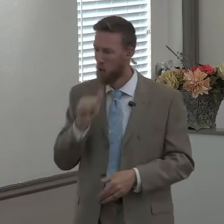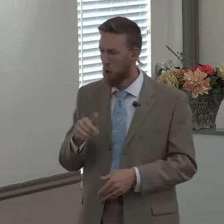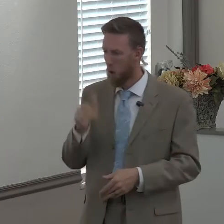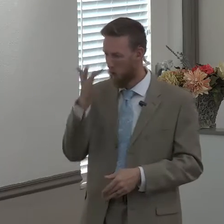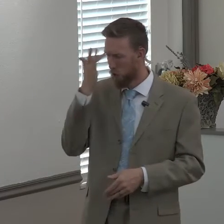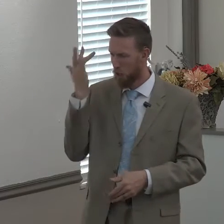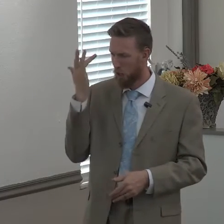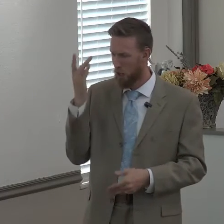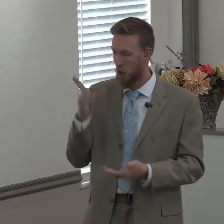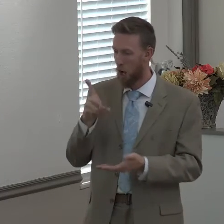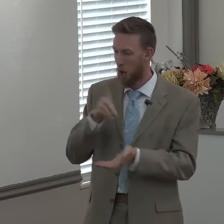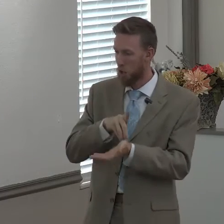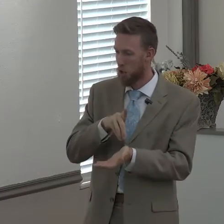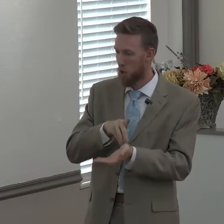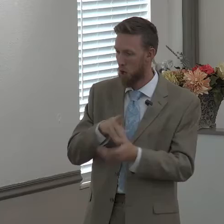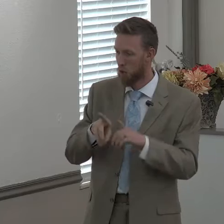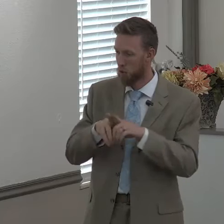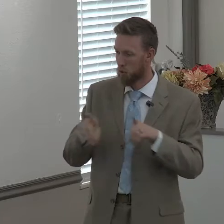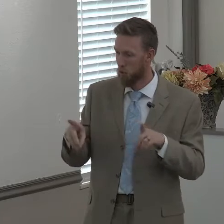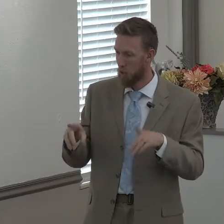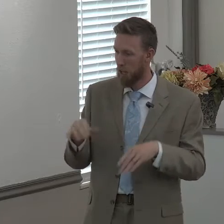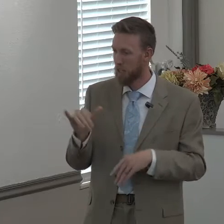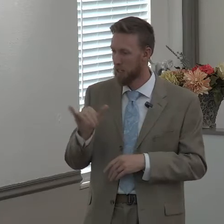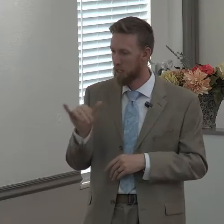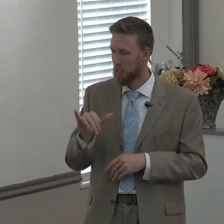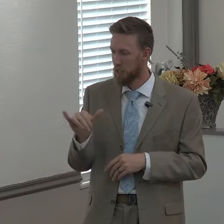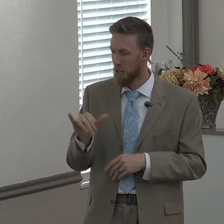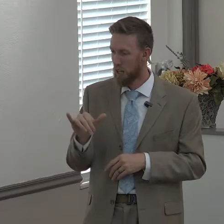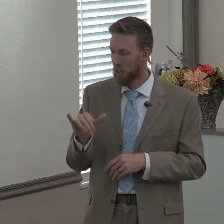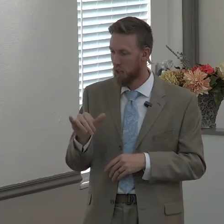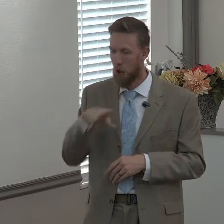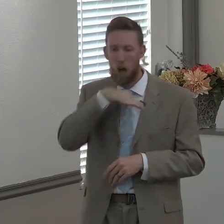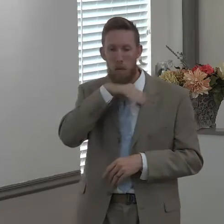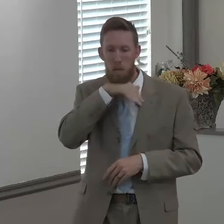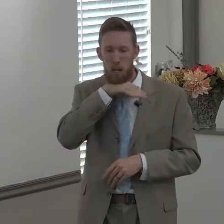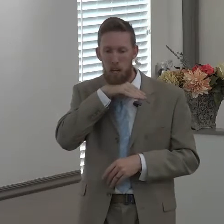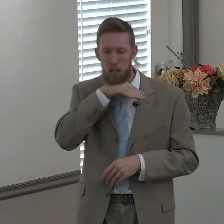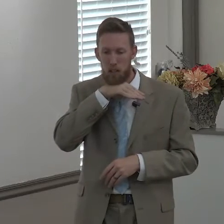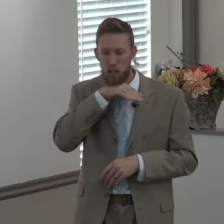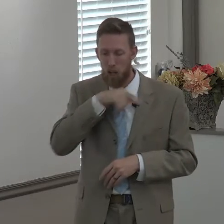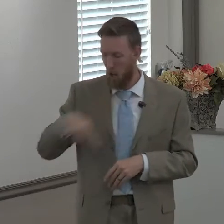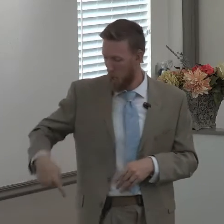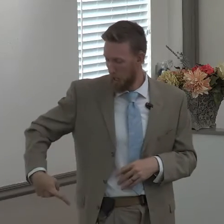But Pastor Dion said this. He said, don't ever forget